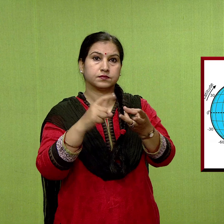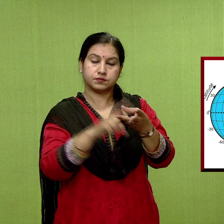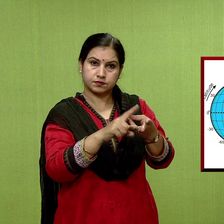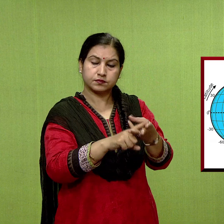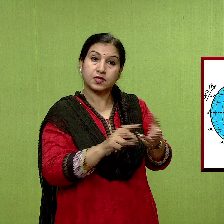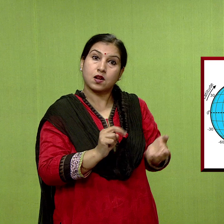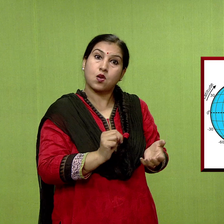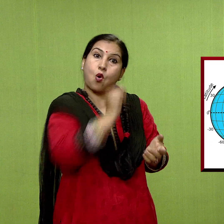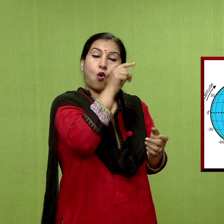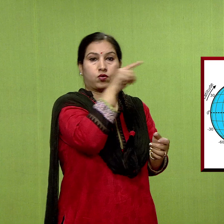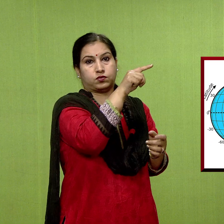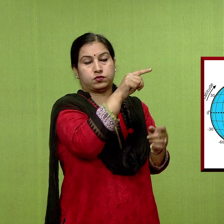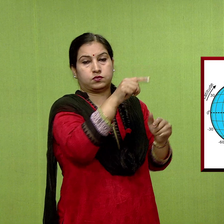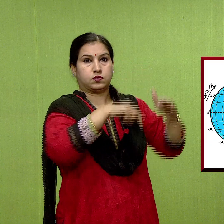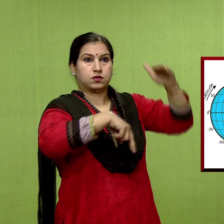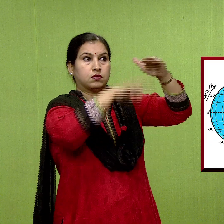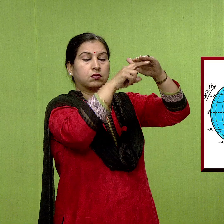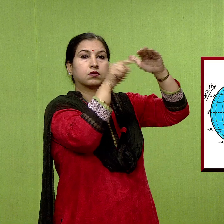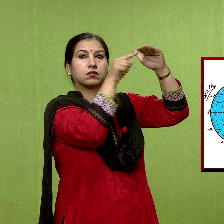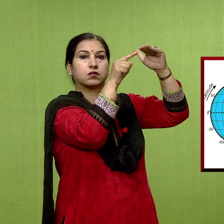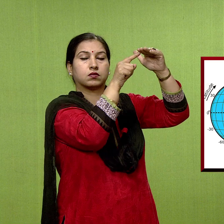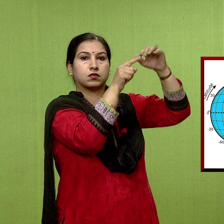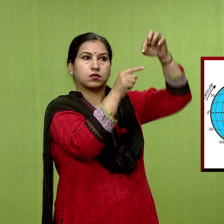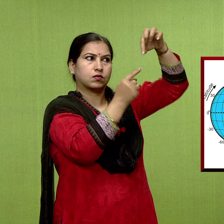or to the North Pole.